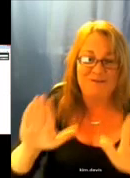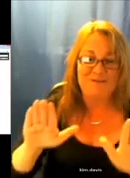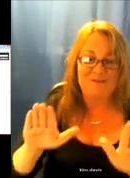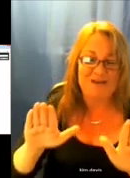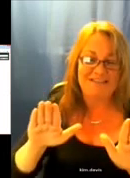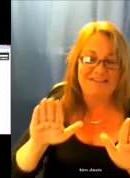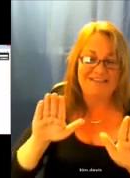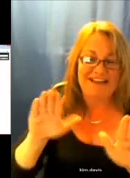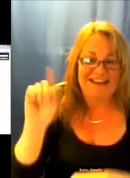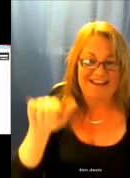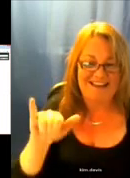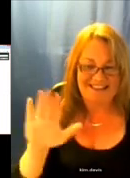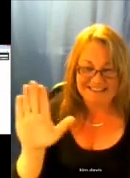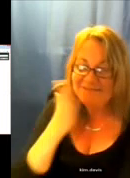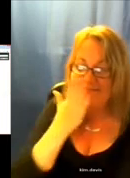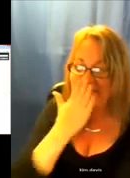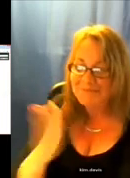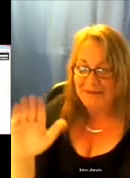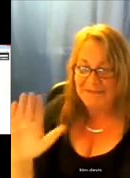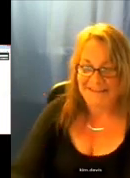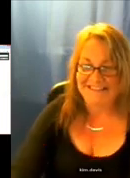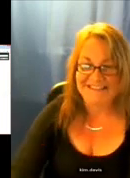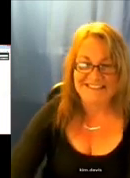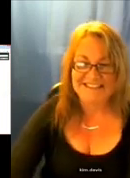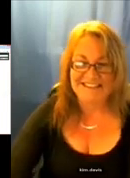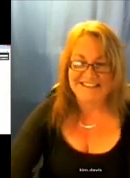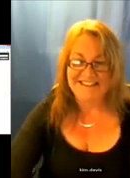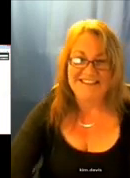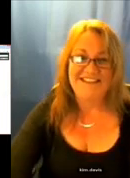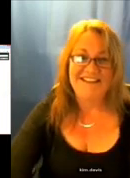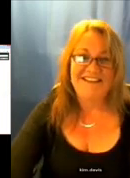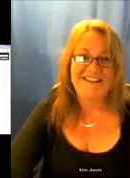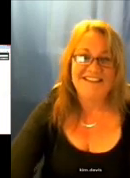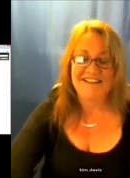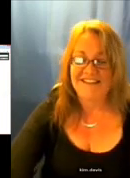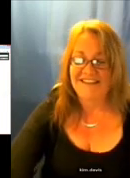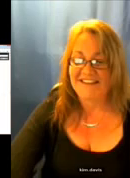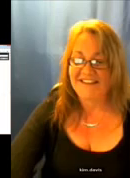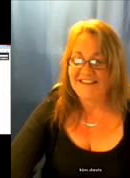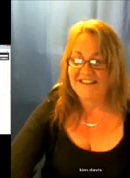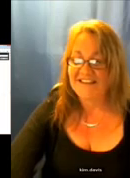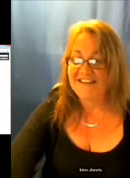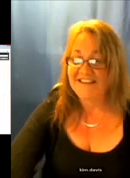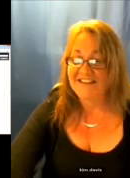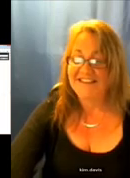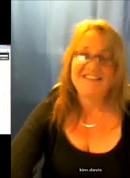watching and have a fabulous day. Thanks. Bye-bye.